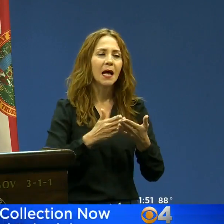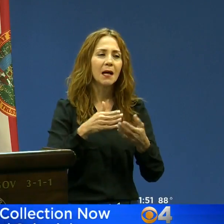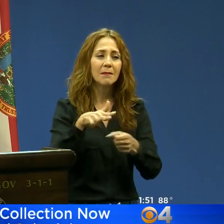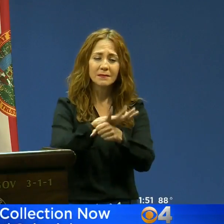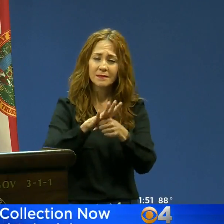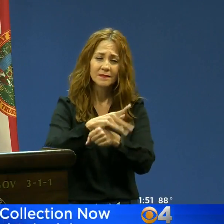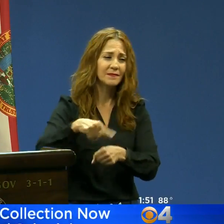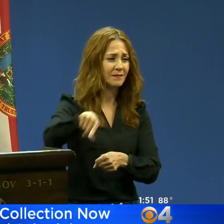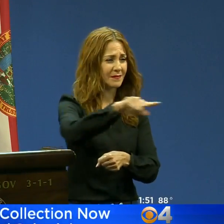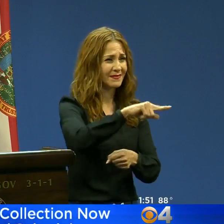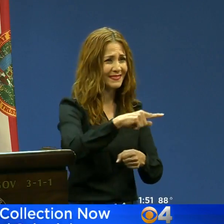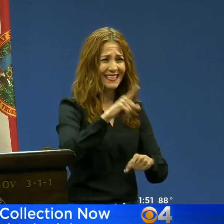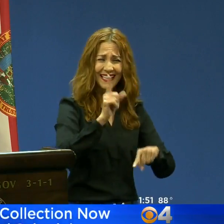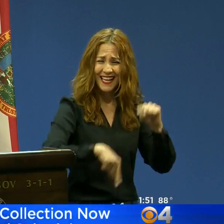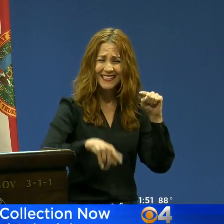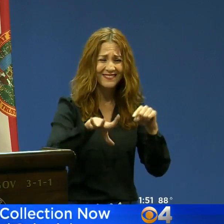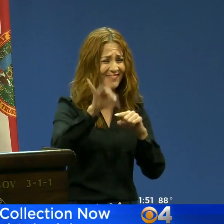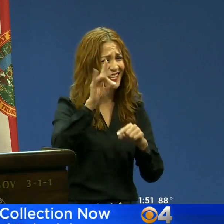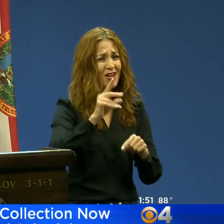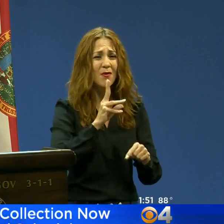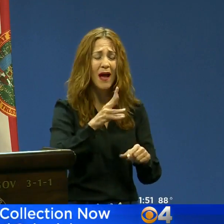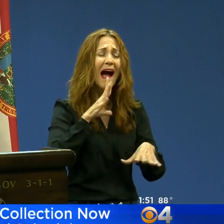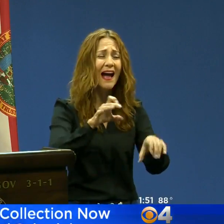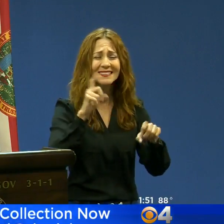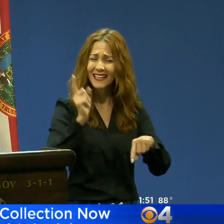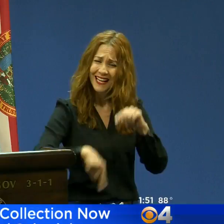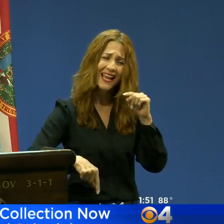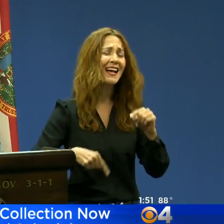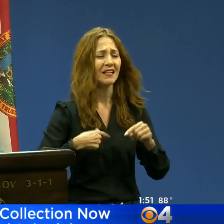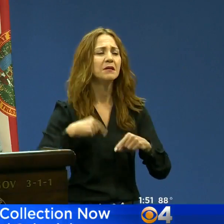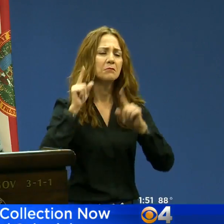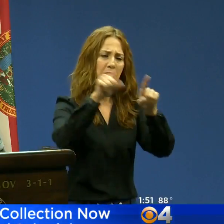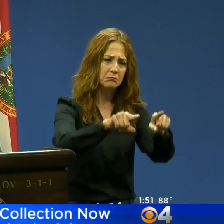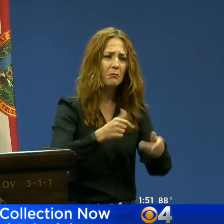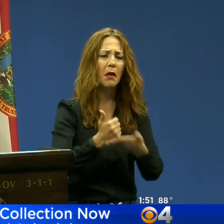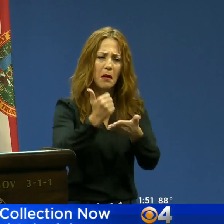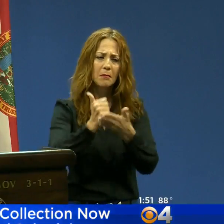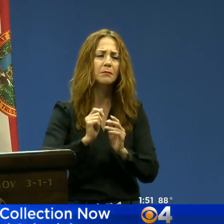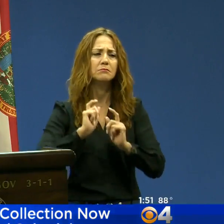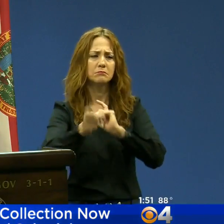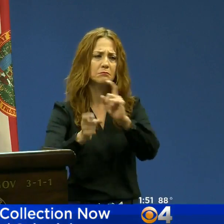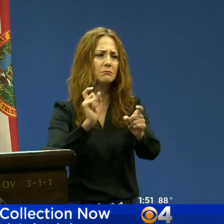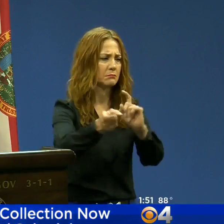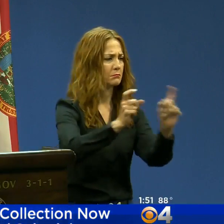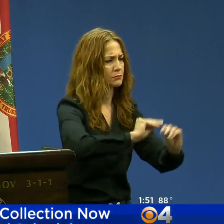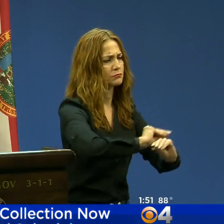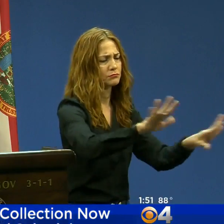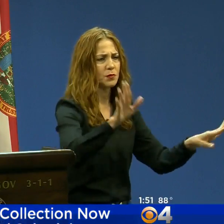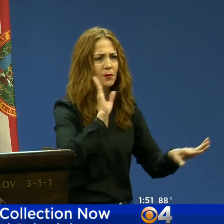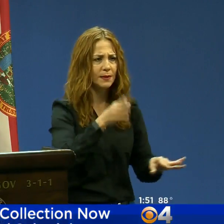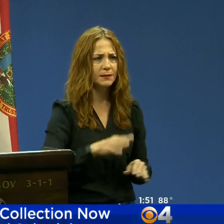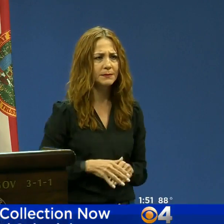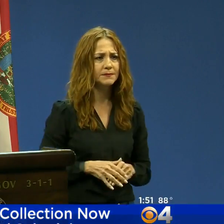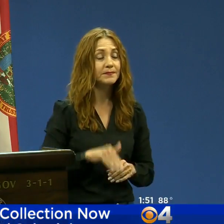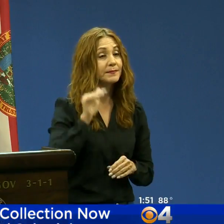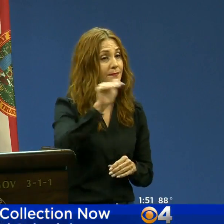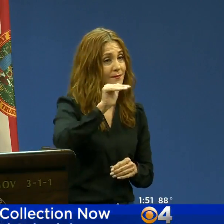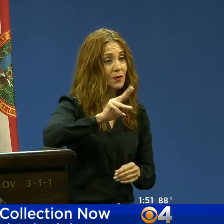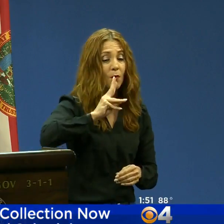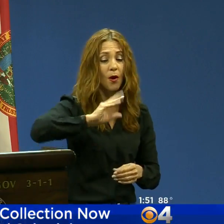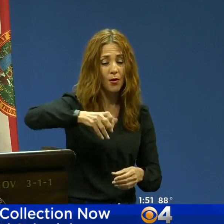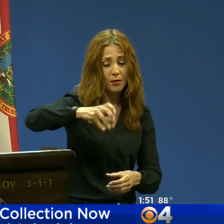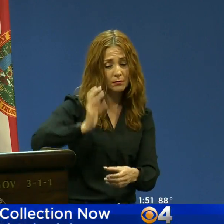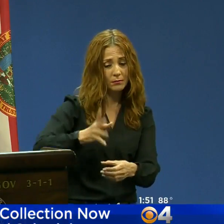themselves. I want to reiterate that Miami-Dade County water is safe to drink. Many of those food stores have limited supply also